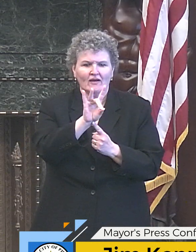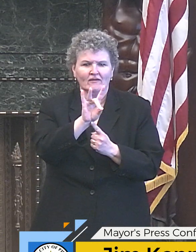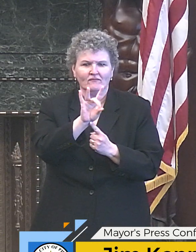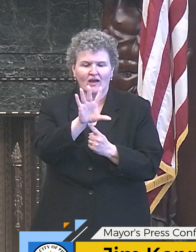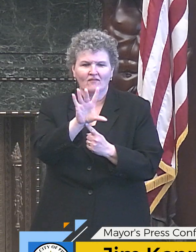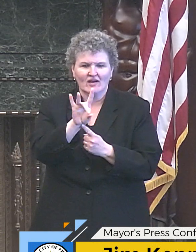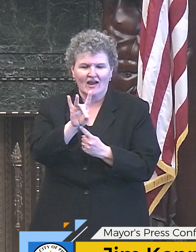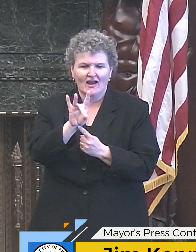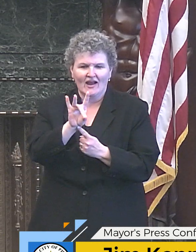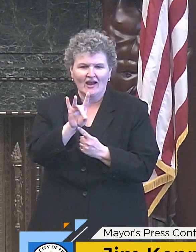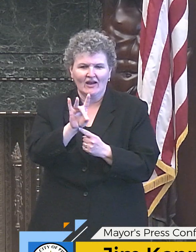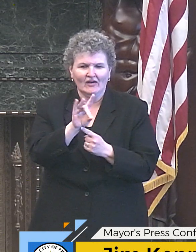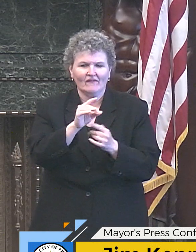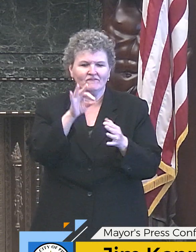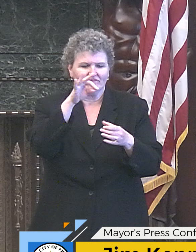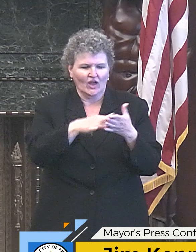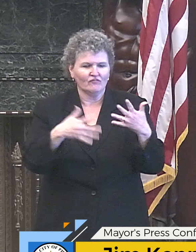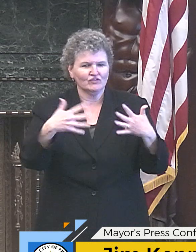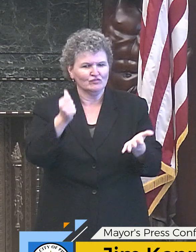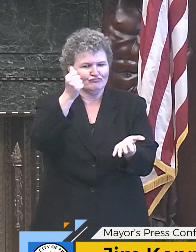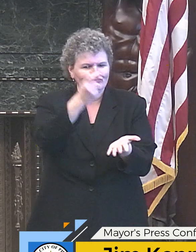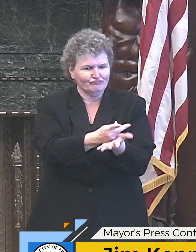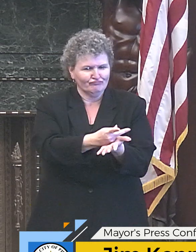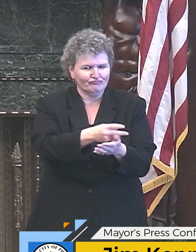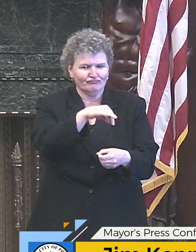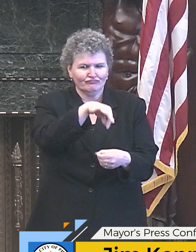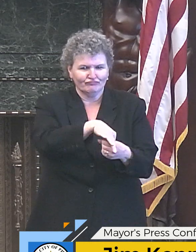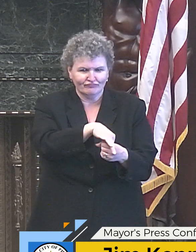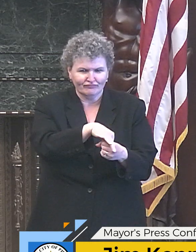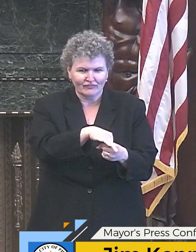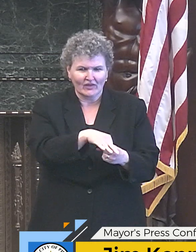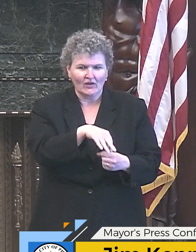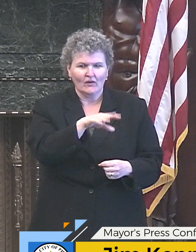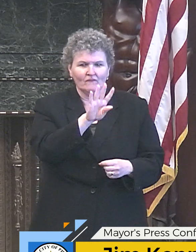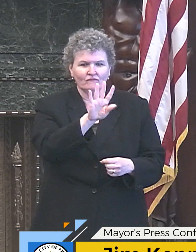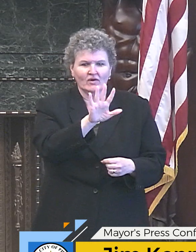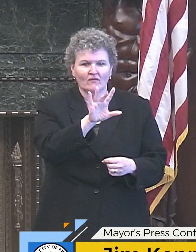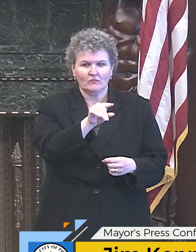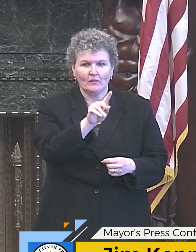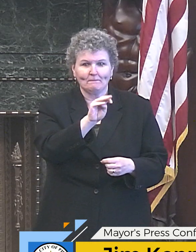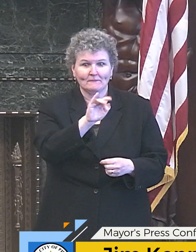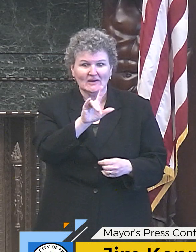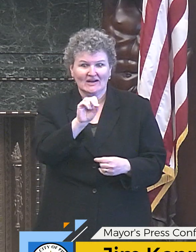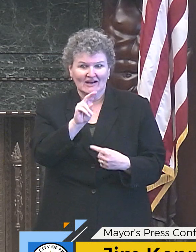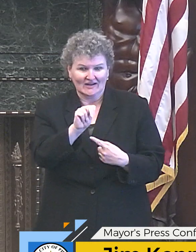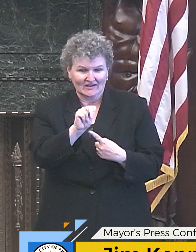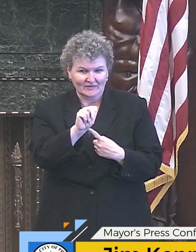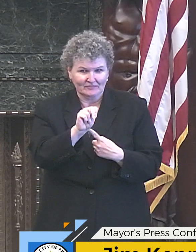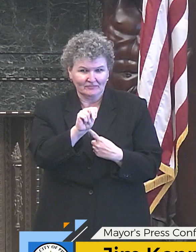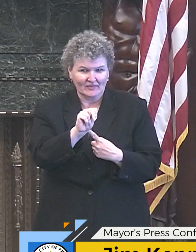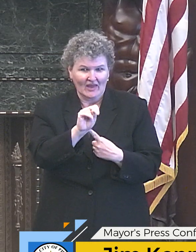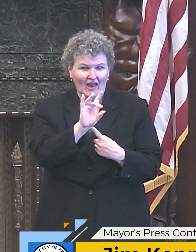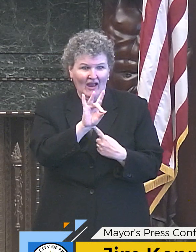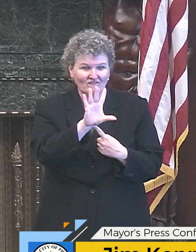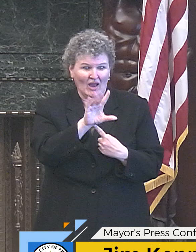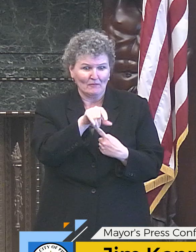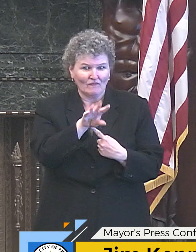morning. The measure authorizes $85.4 million to aid the city's response to the